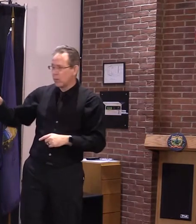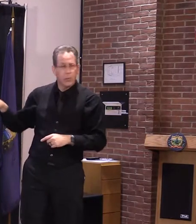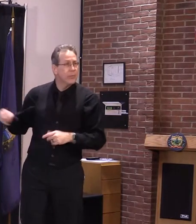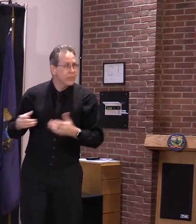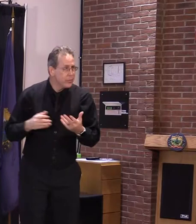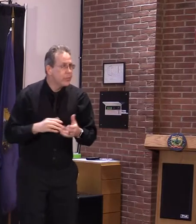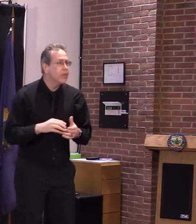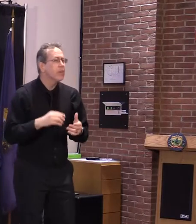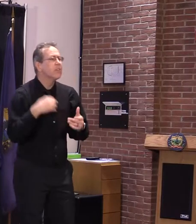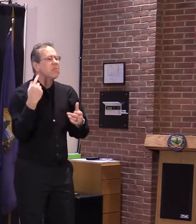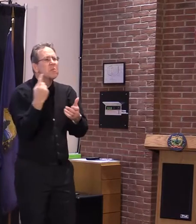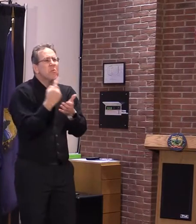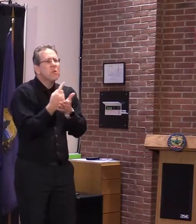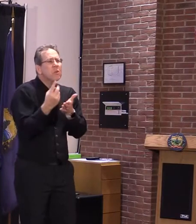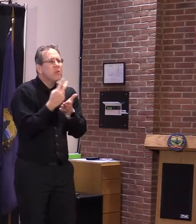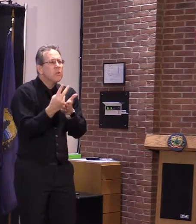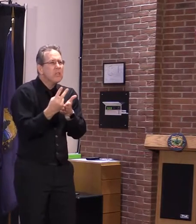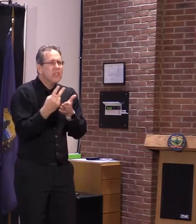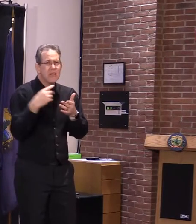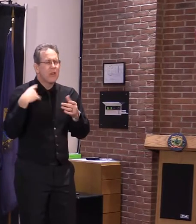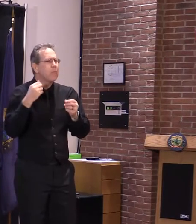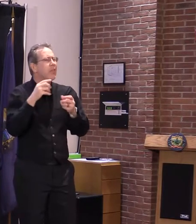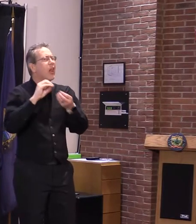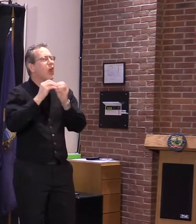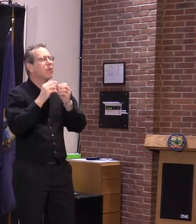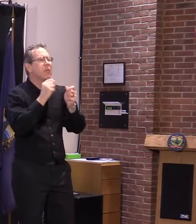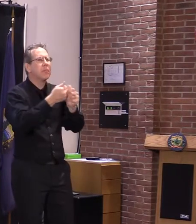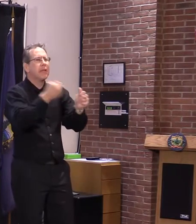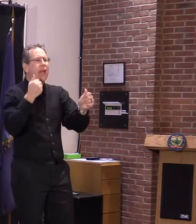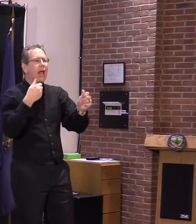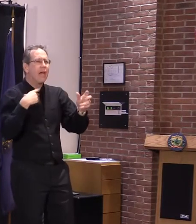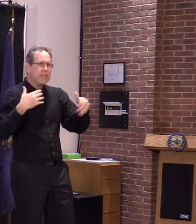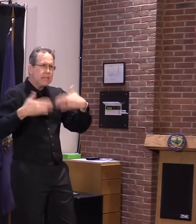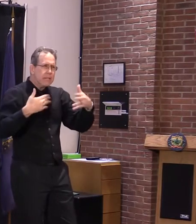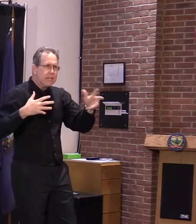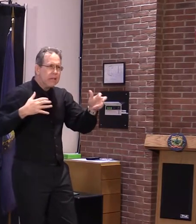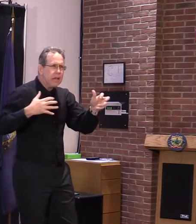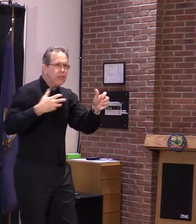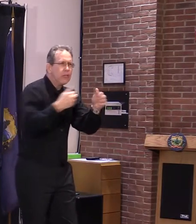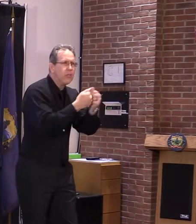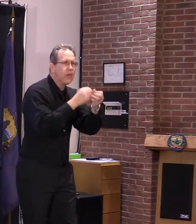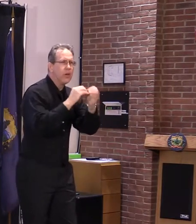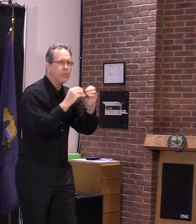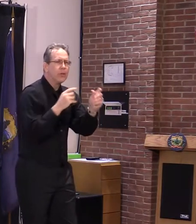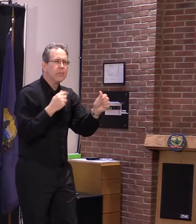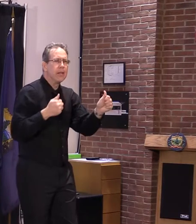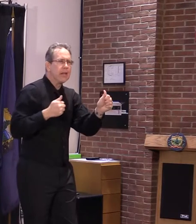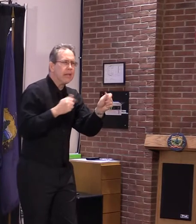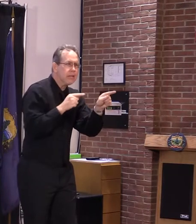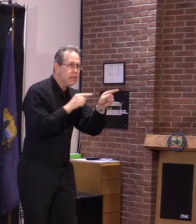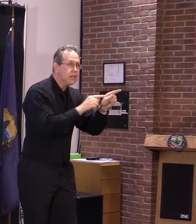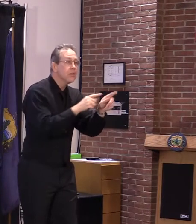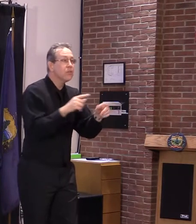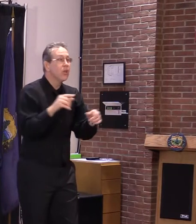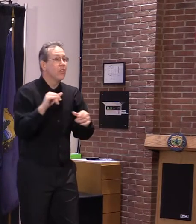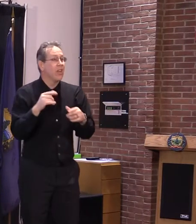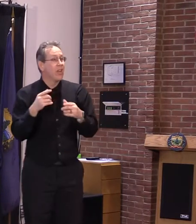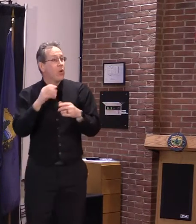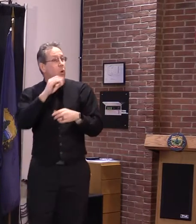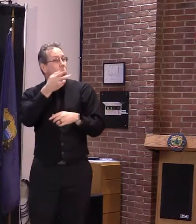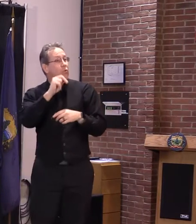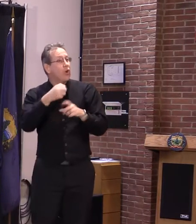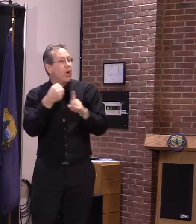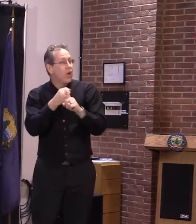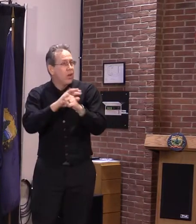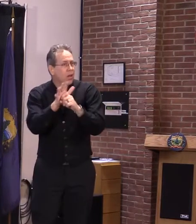these other states that saw a much more significant and early impact from Omicron. So getting to Vermont's cases, you'll see that our